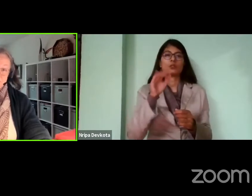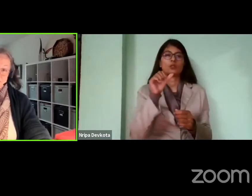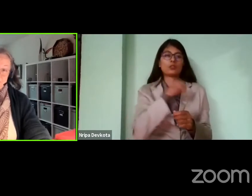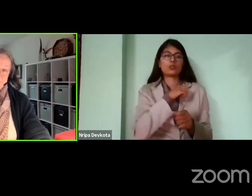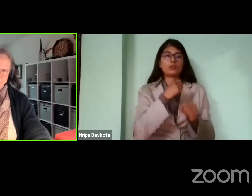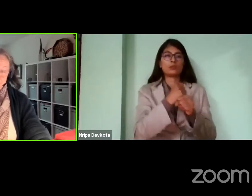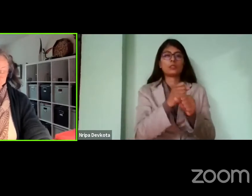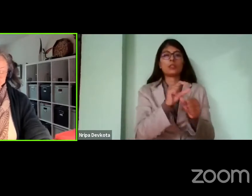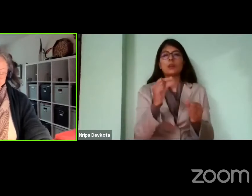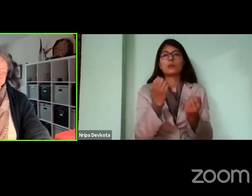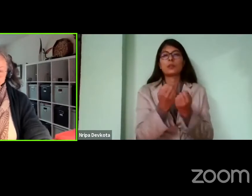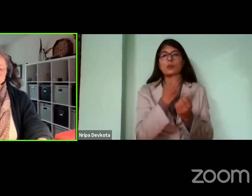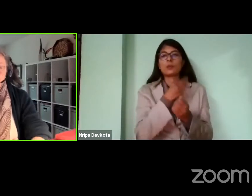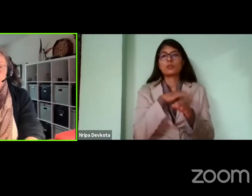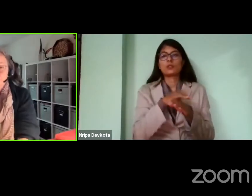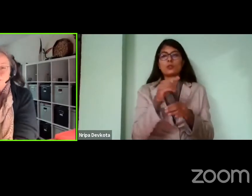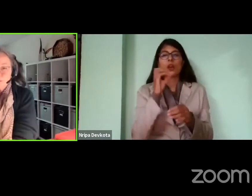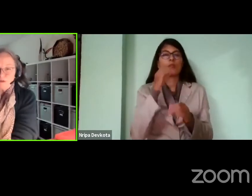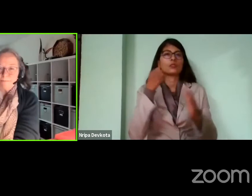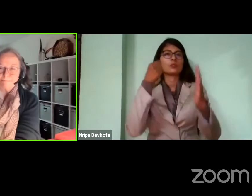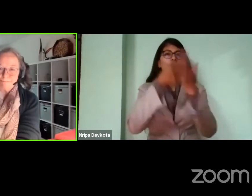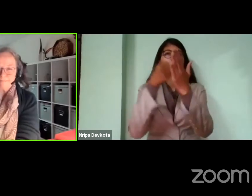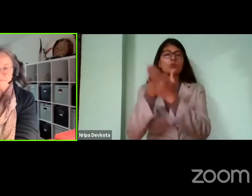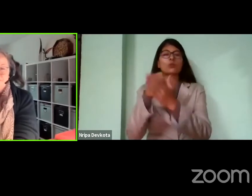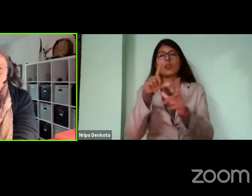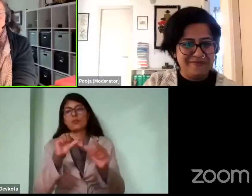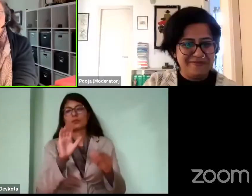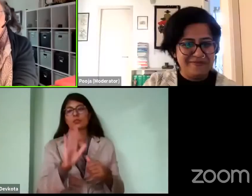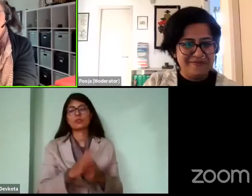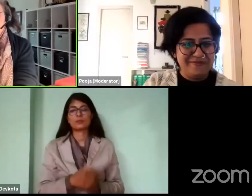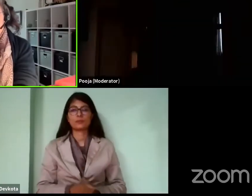are heard. Thanks, Pooja.